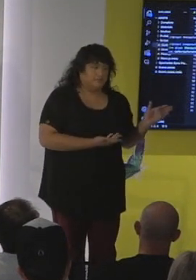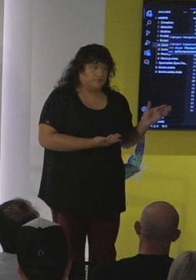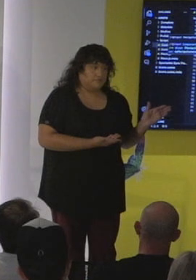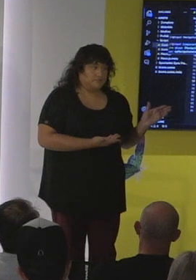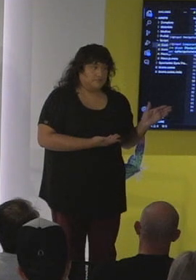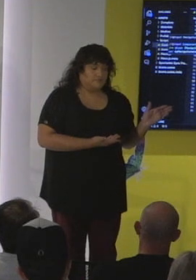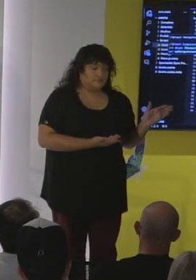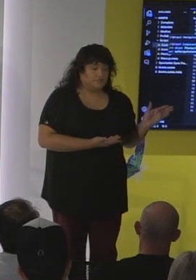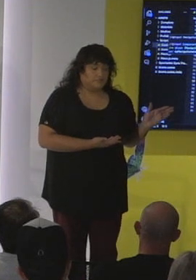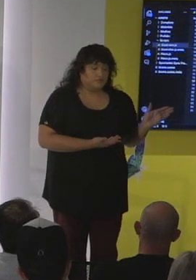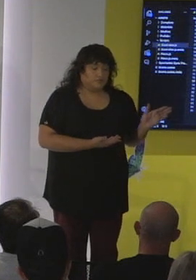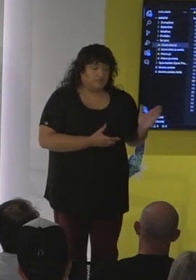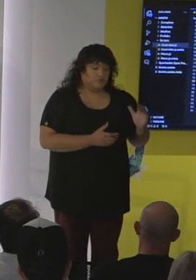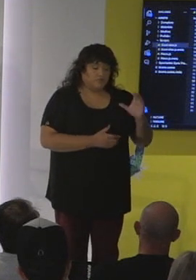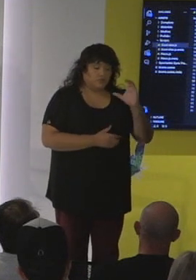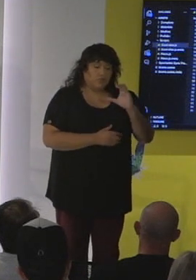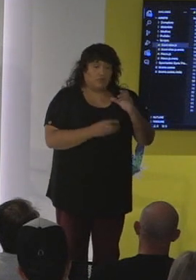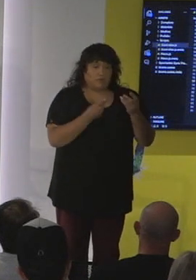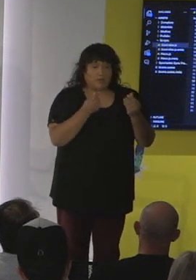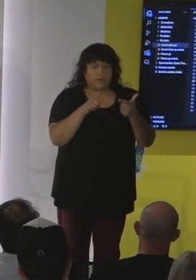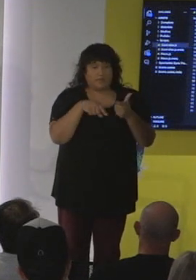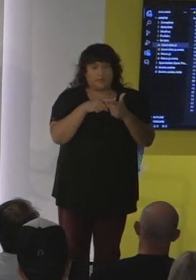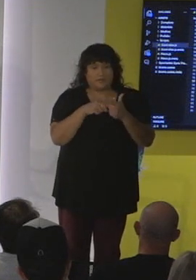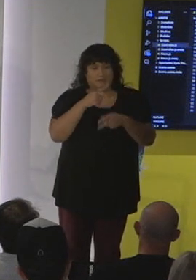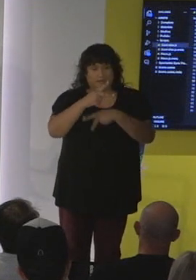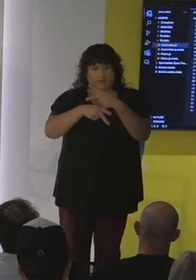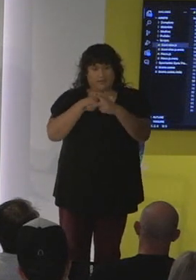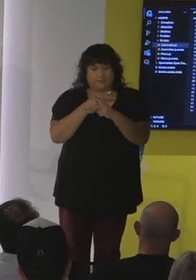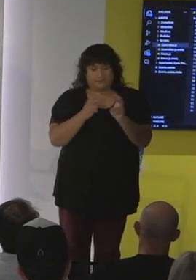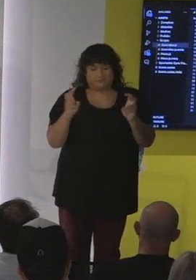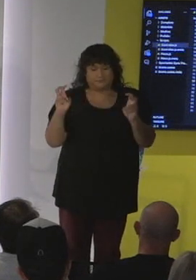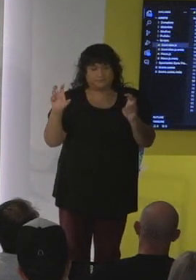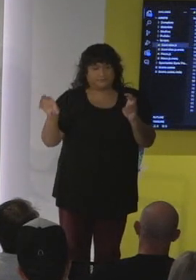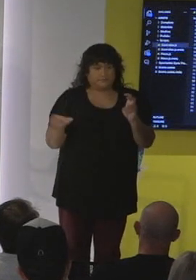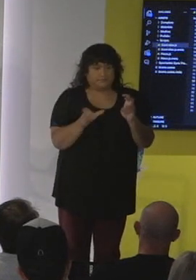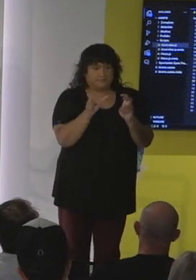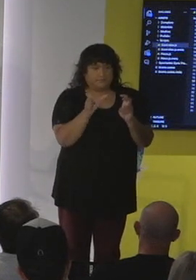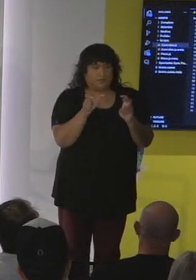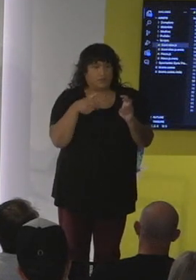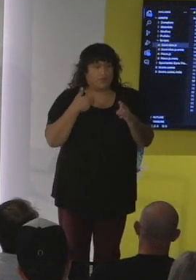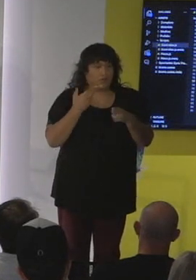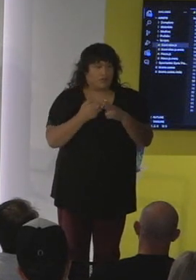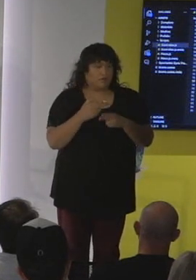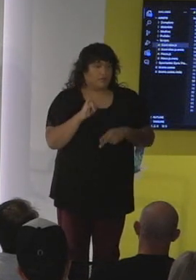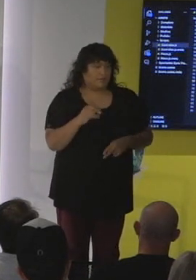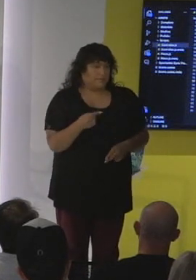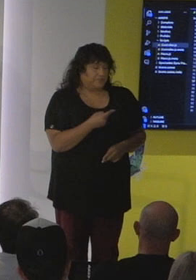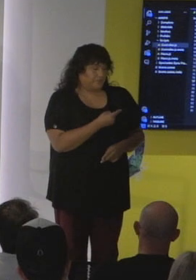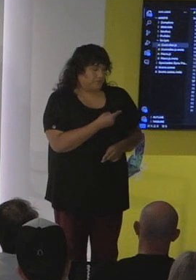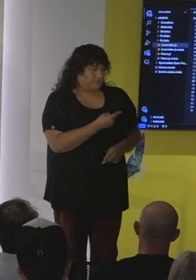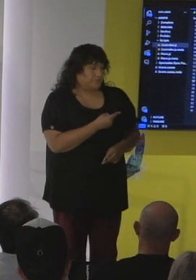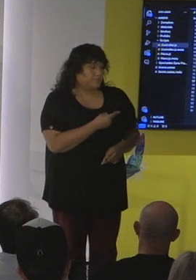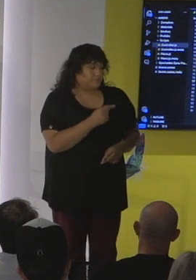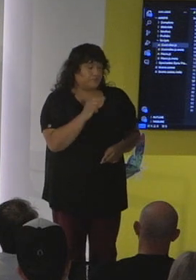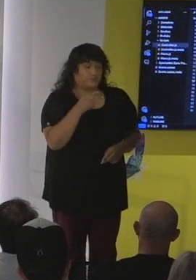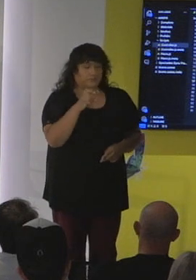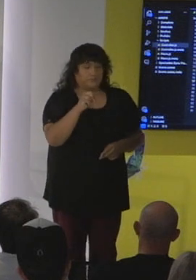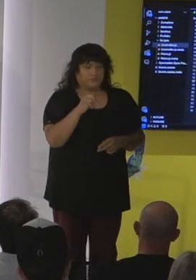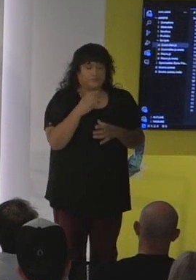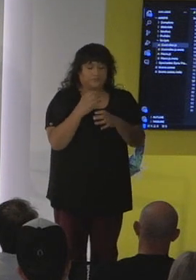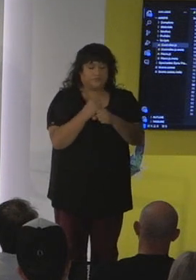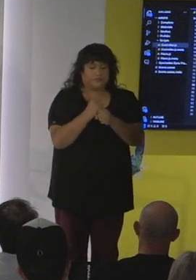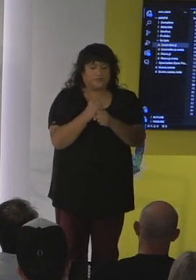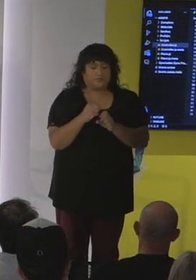the type. So this type is going to be an int. We're going to call this turnsCount, and we're going to initialize it to